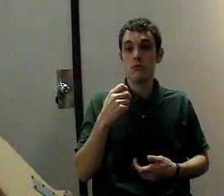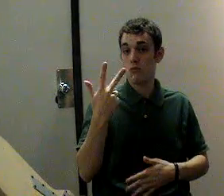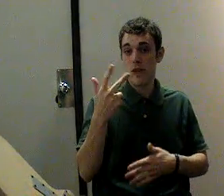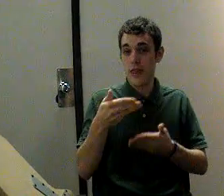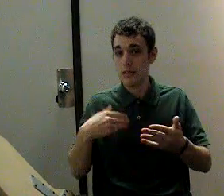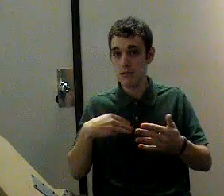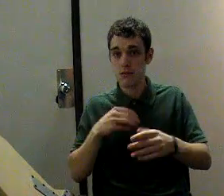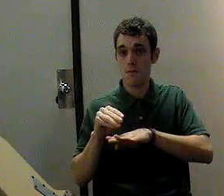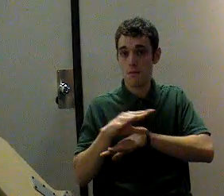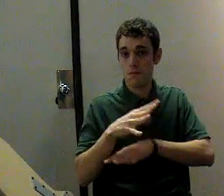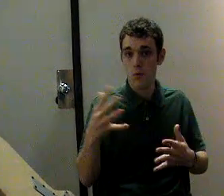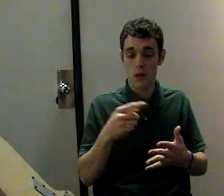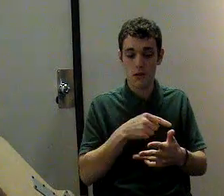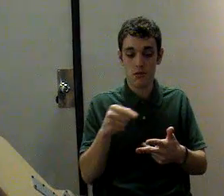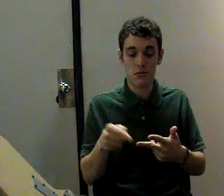Well, what's going to help us get greater tension?